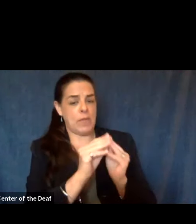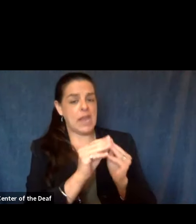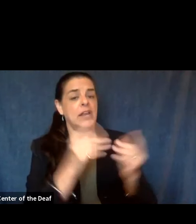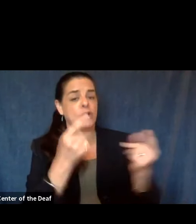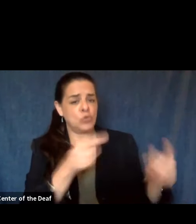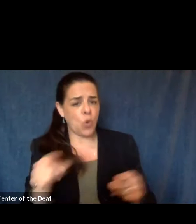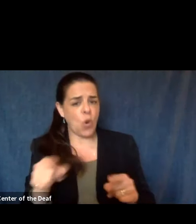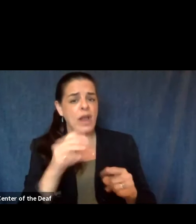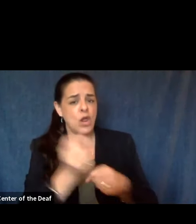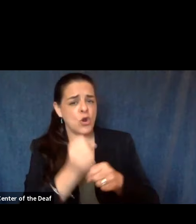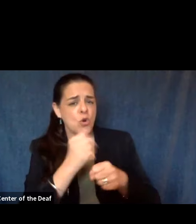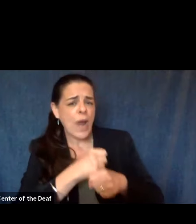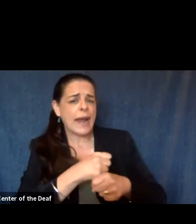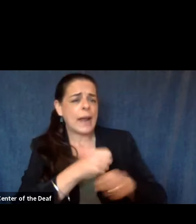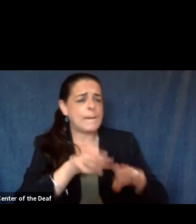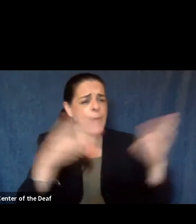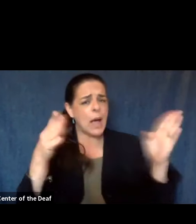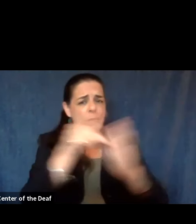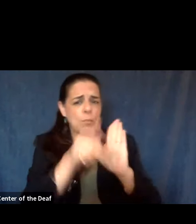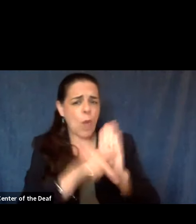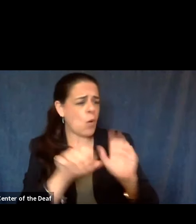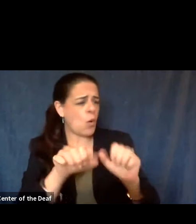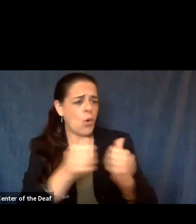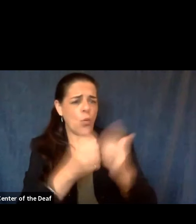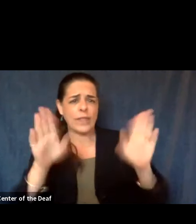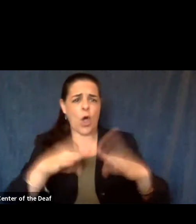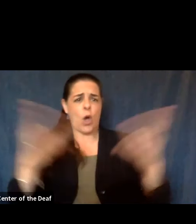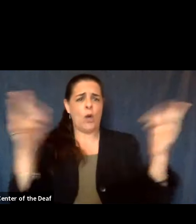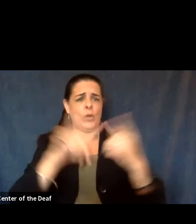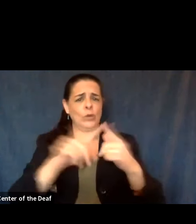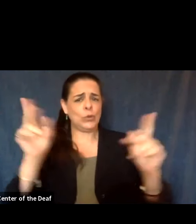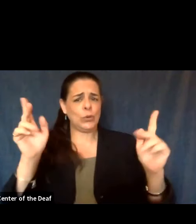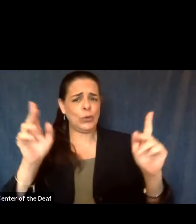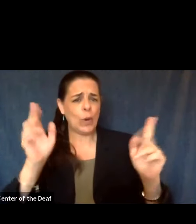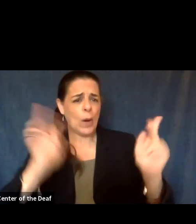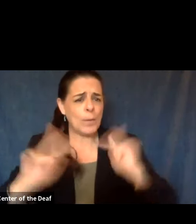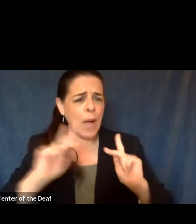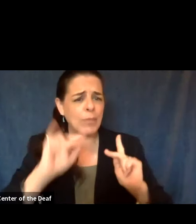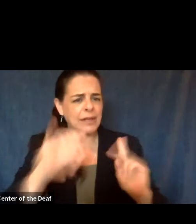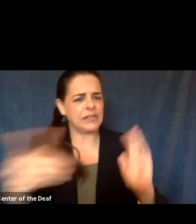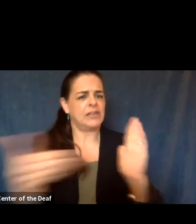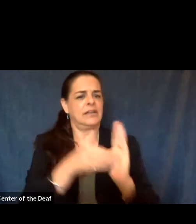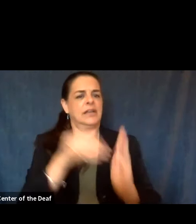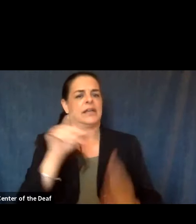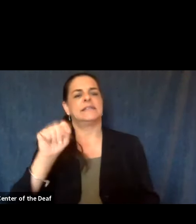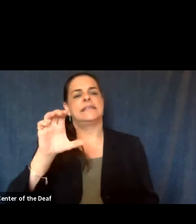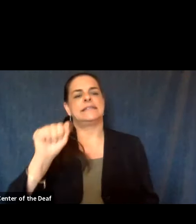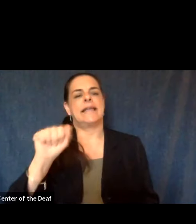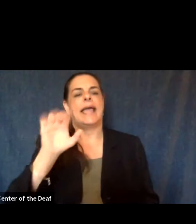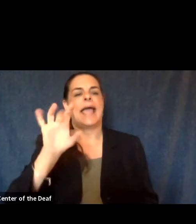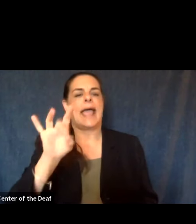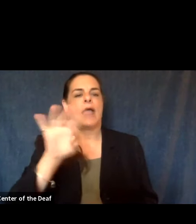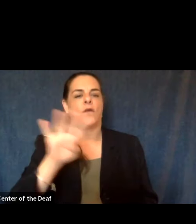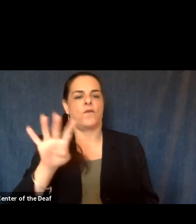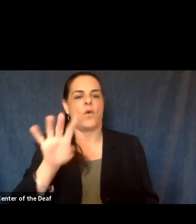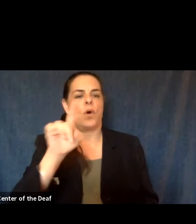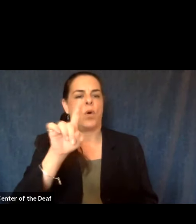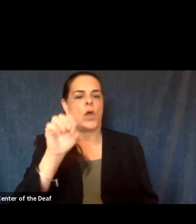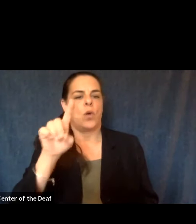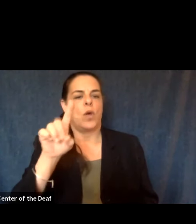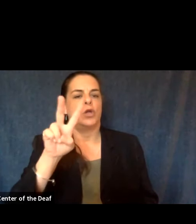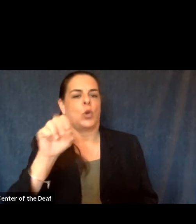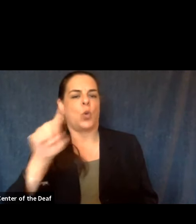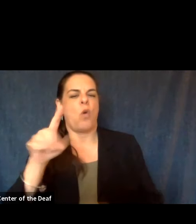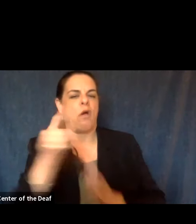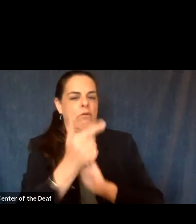public policy without being open to the public in violation of TCA 844-101-201. When will